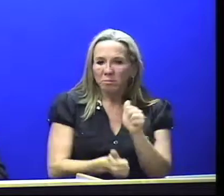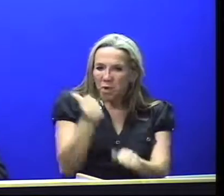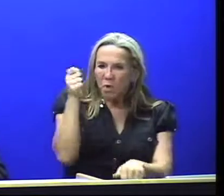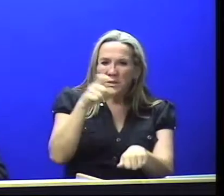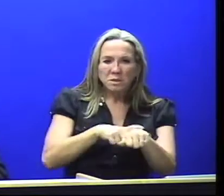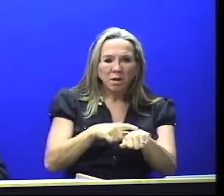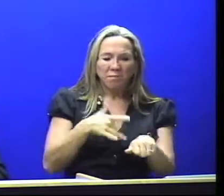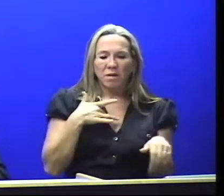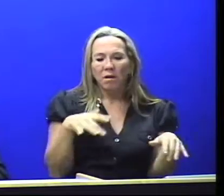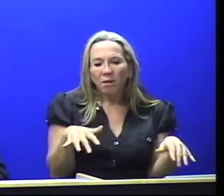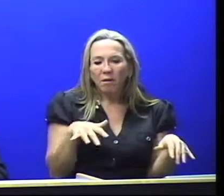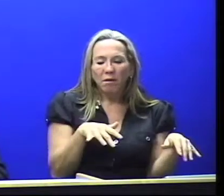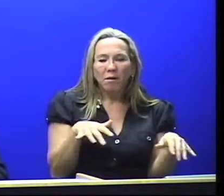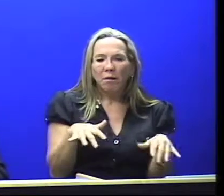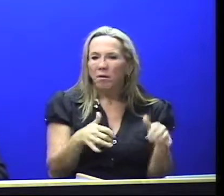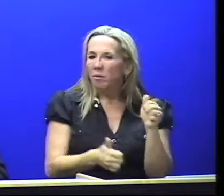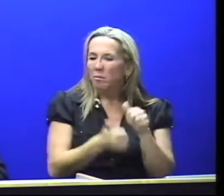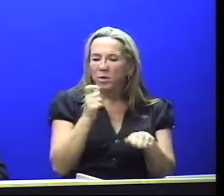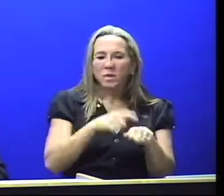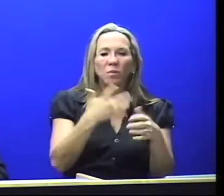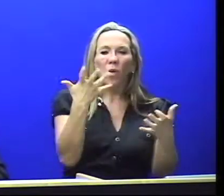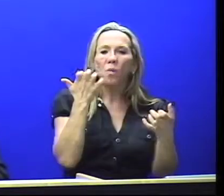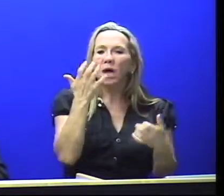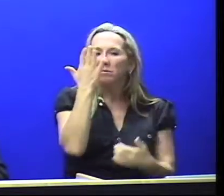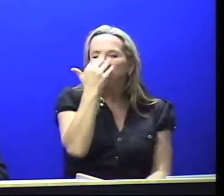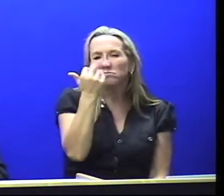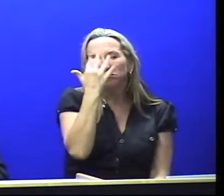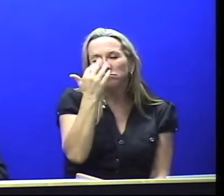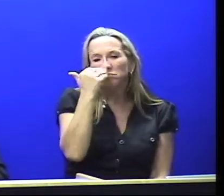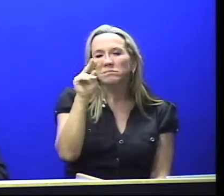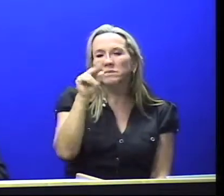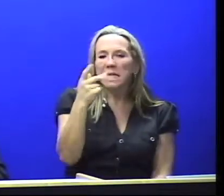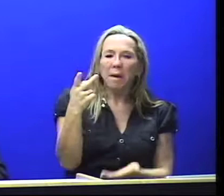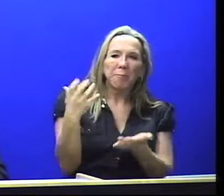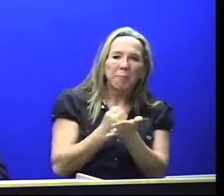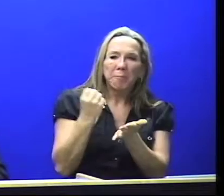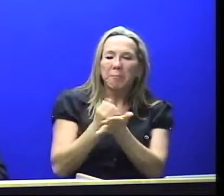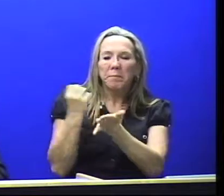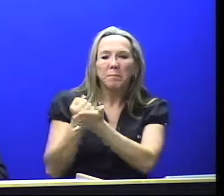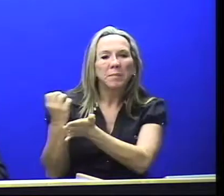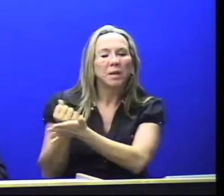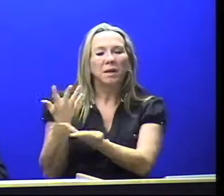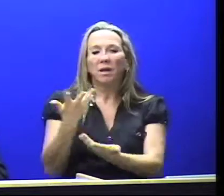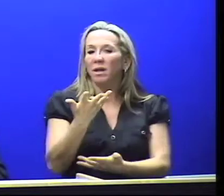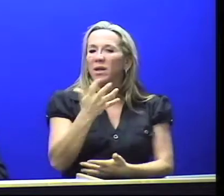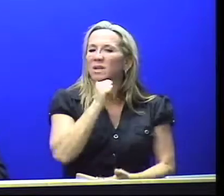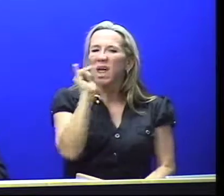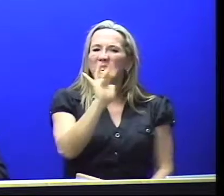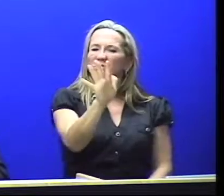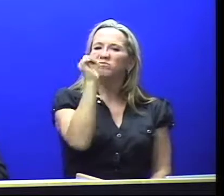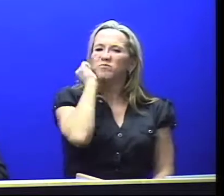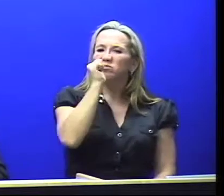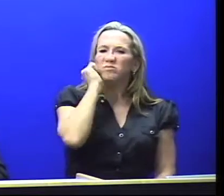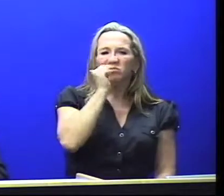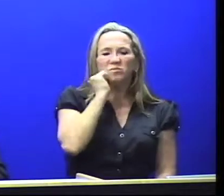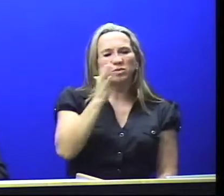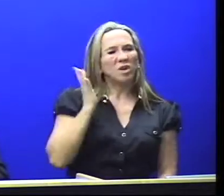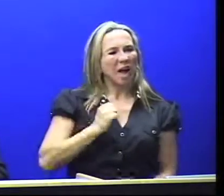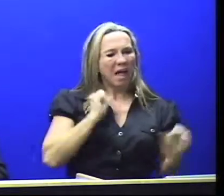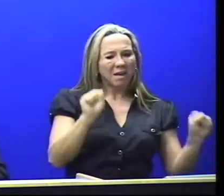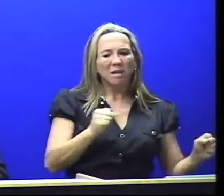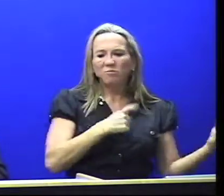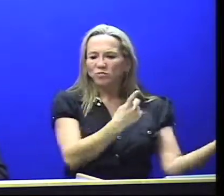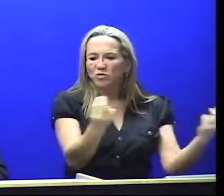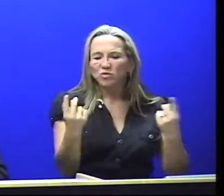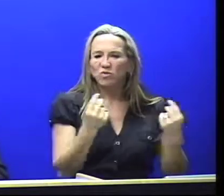time, frequent naps, you're not able to do the things that you normally were